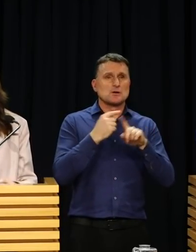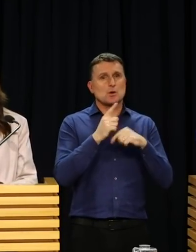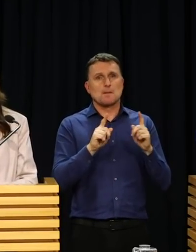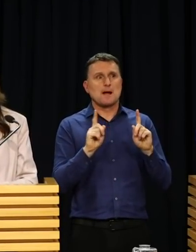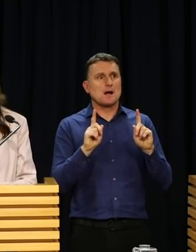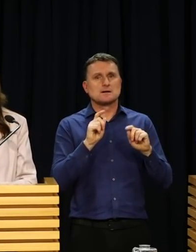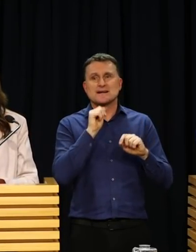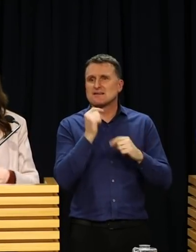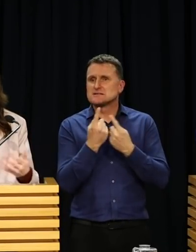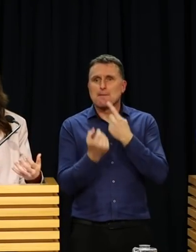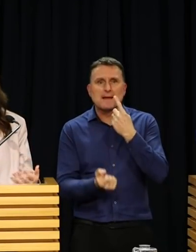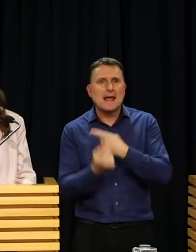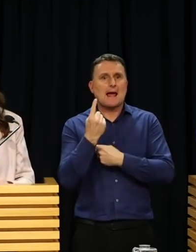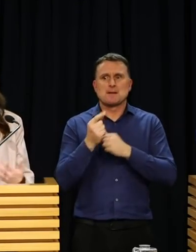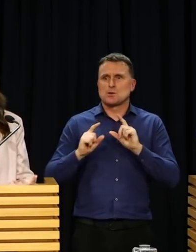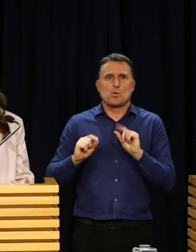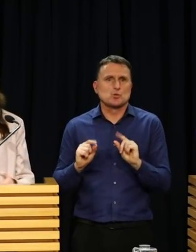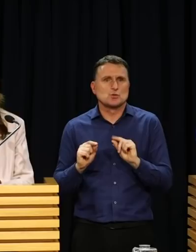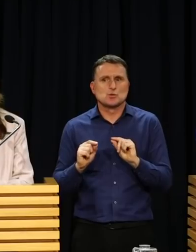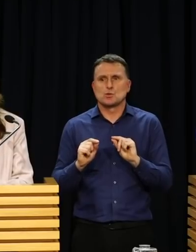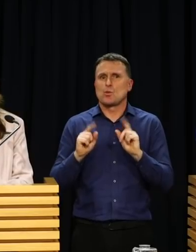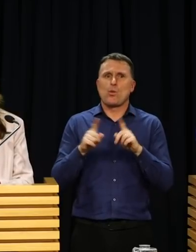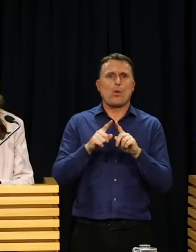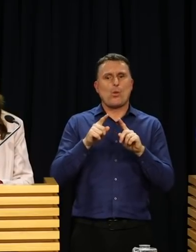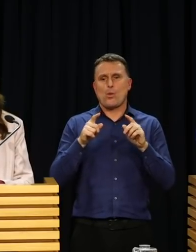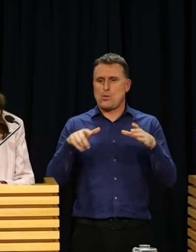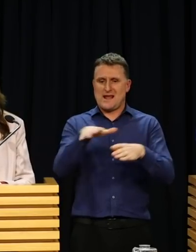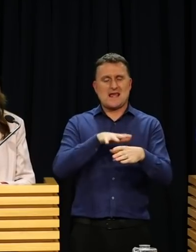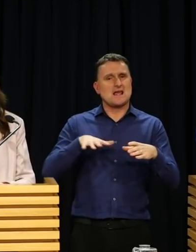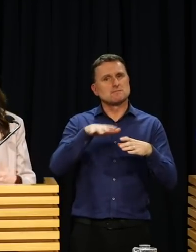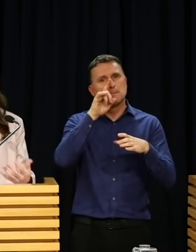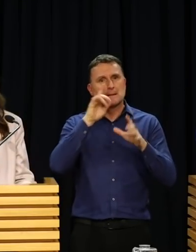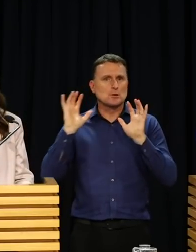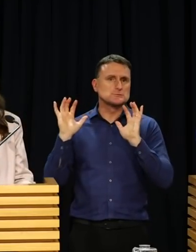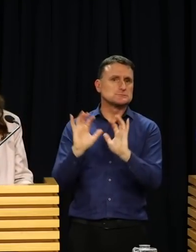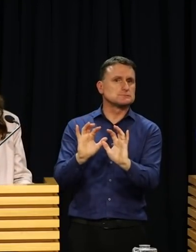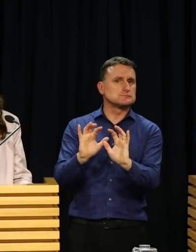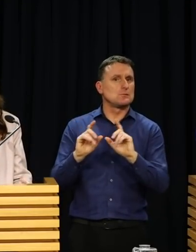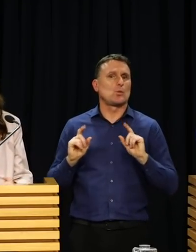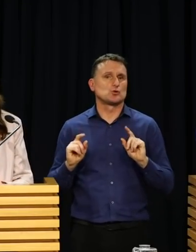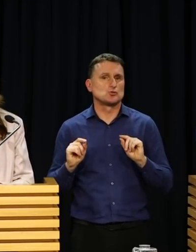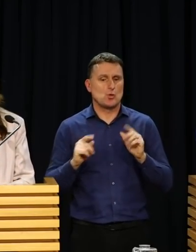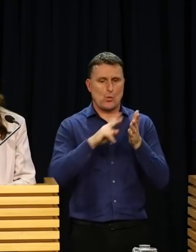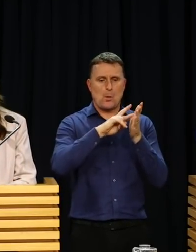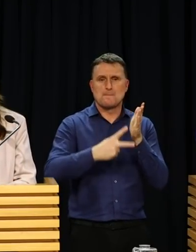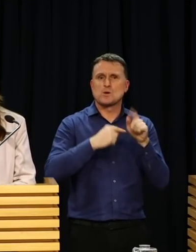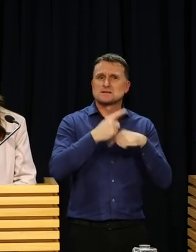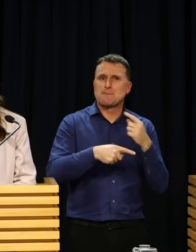you do around, for instance, crowded place strategies, what you do around policies on specific